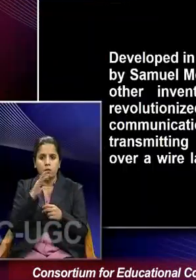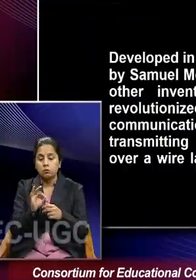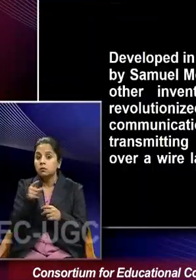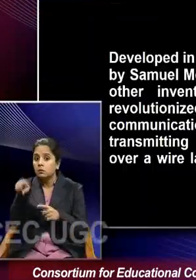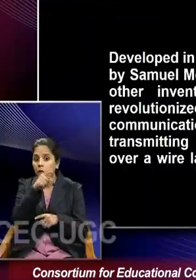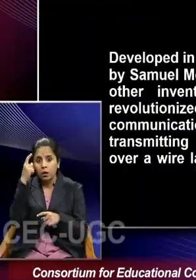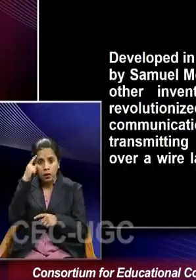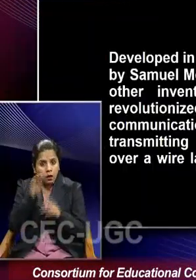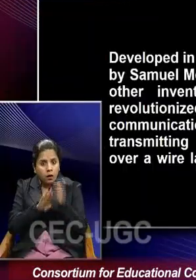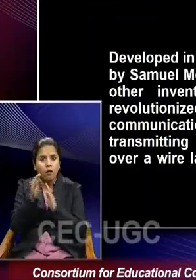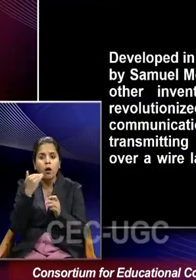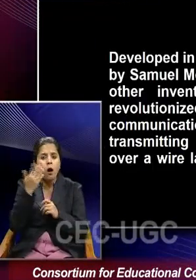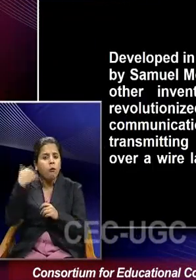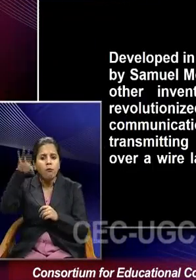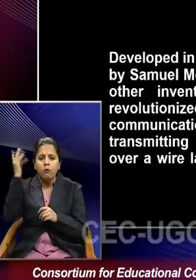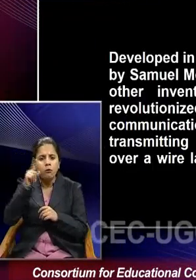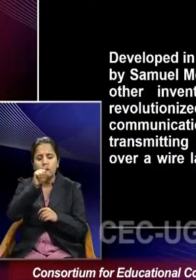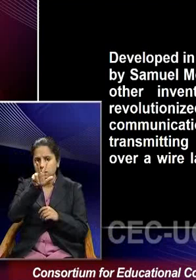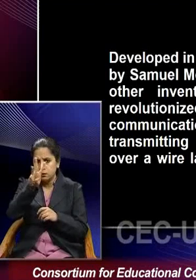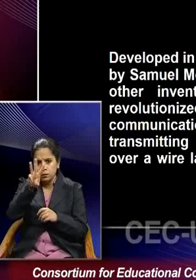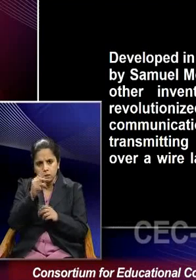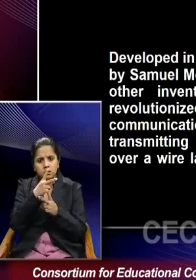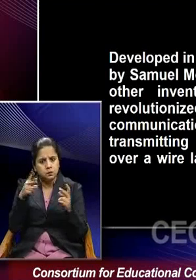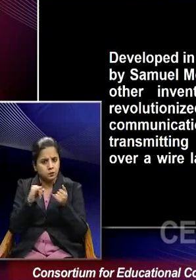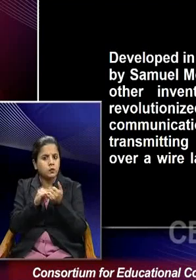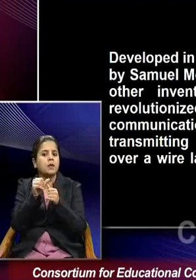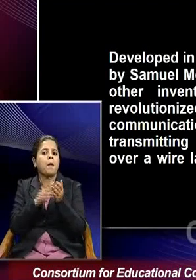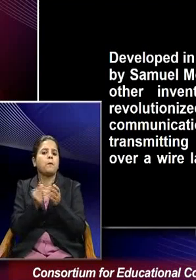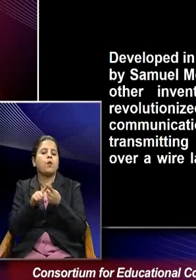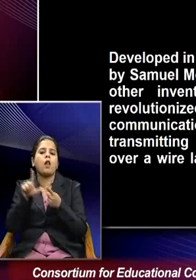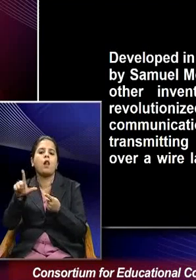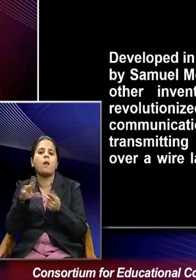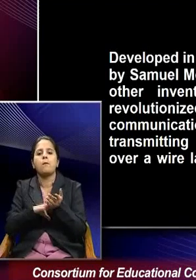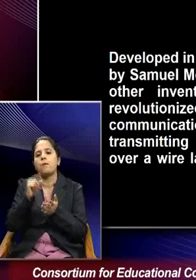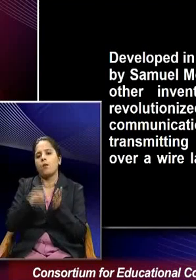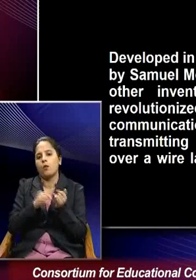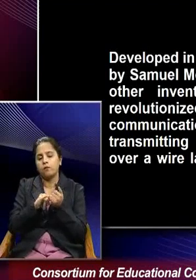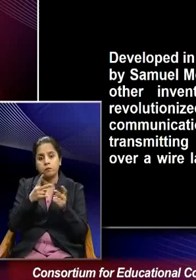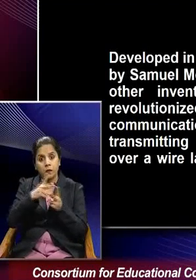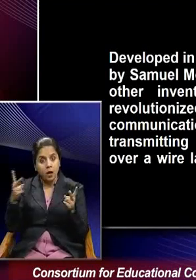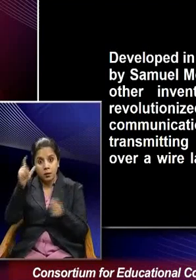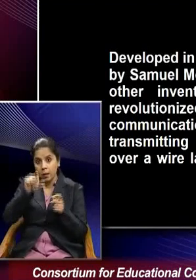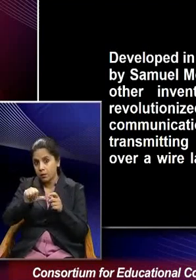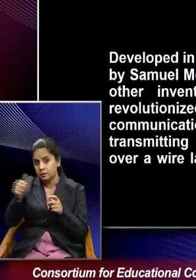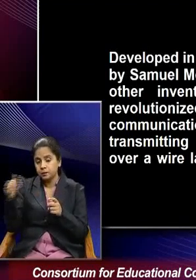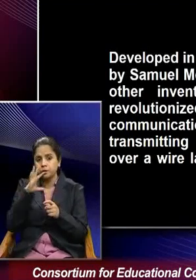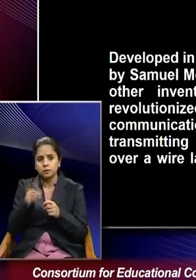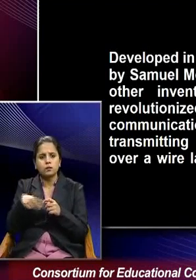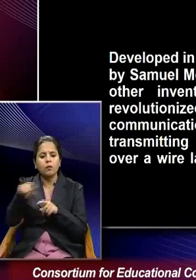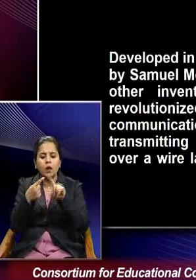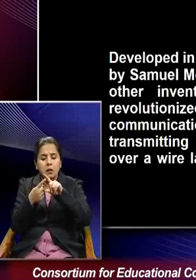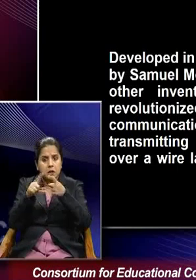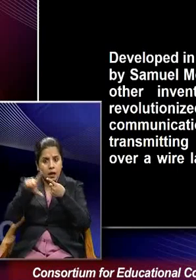in 1830s and 1840s by Samuel Morse and other inventors, the